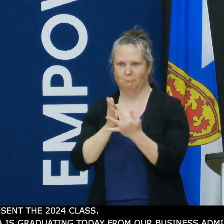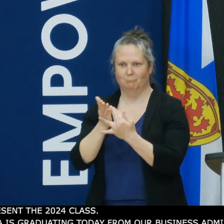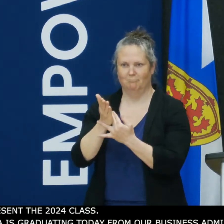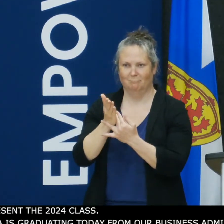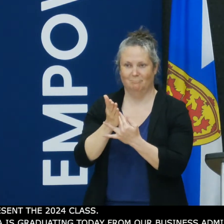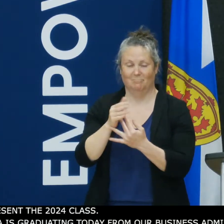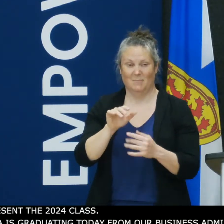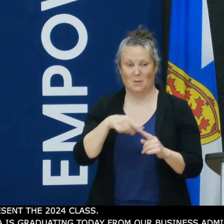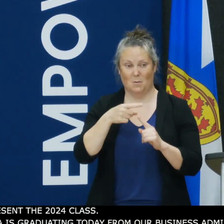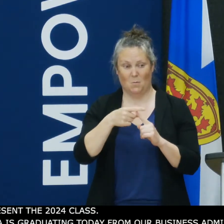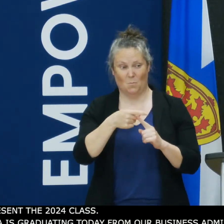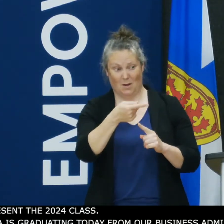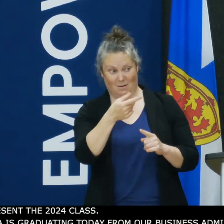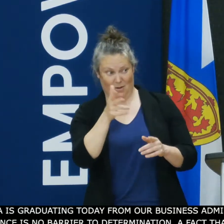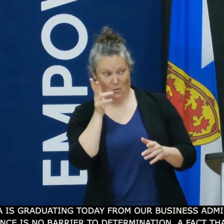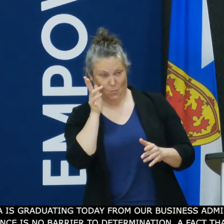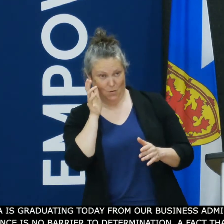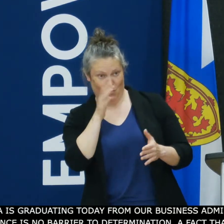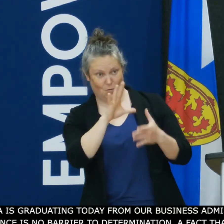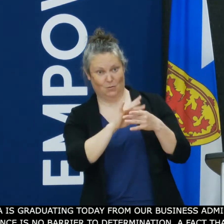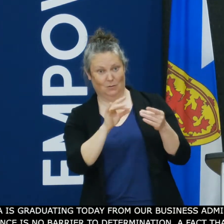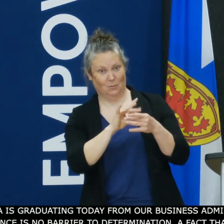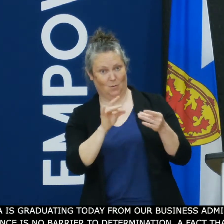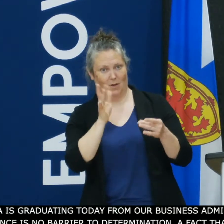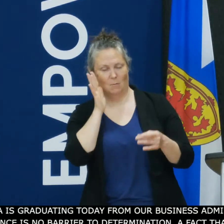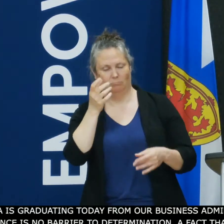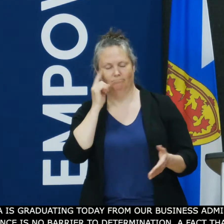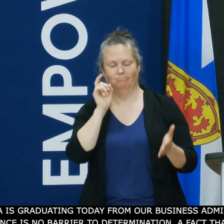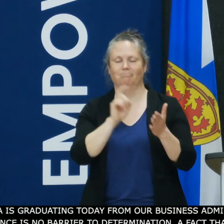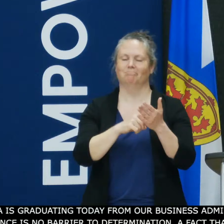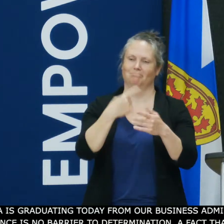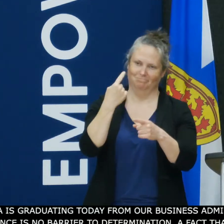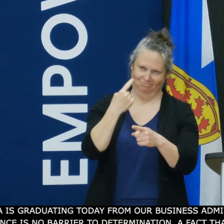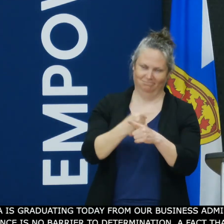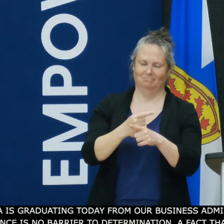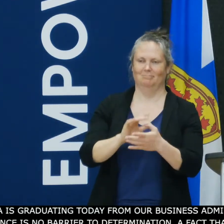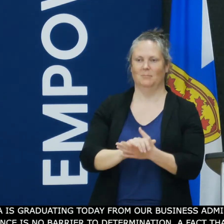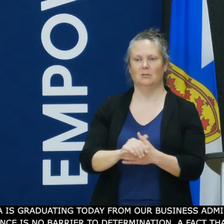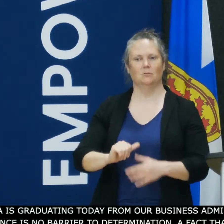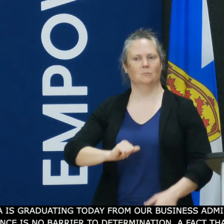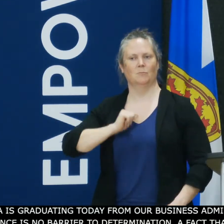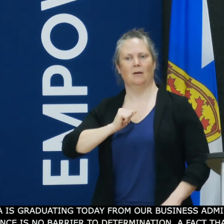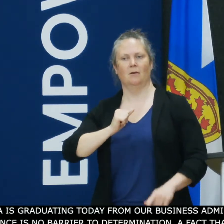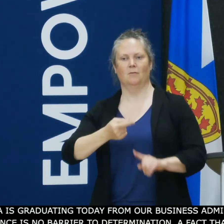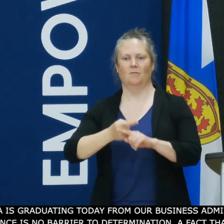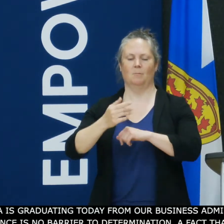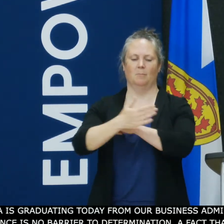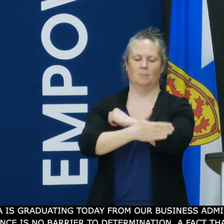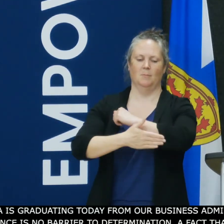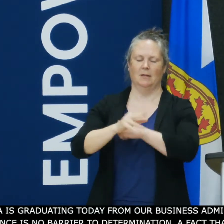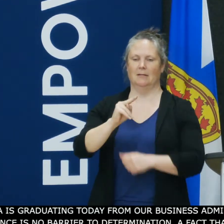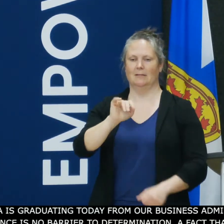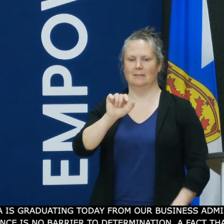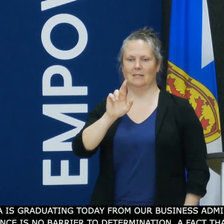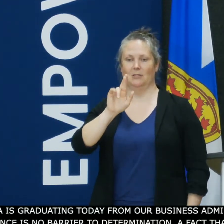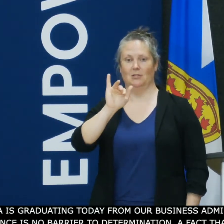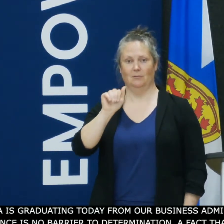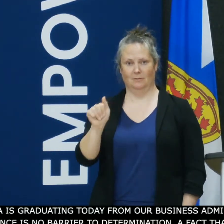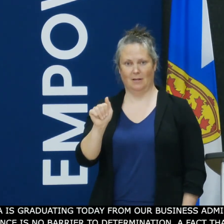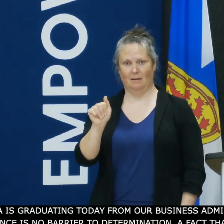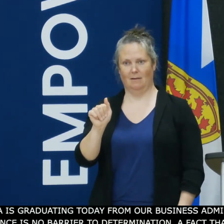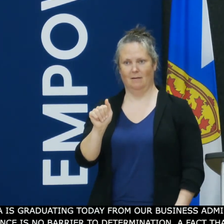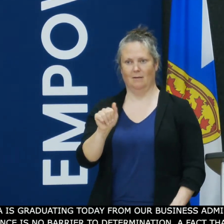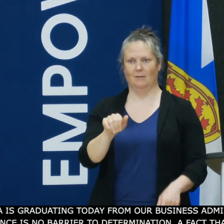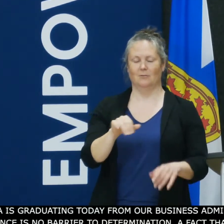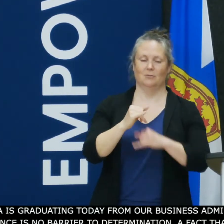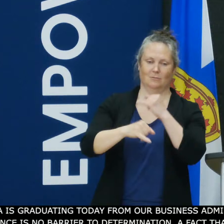Alicia. A proud Nigerian, an international student, Alicia answered the call of